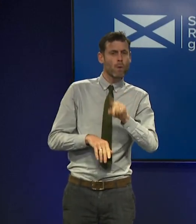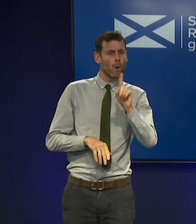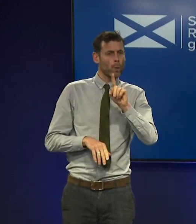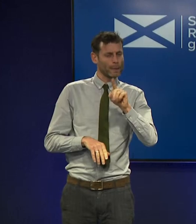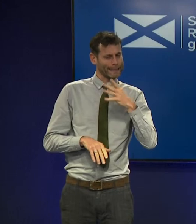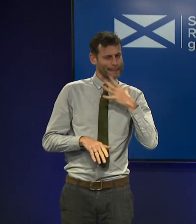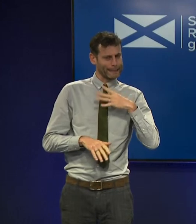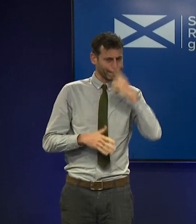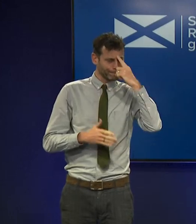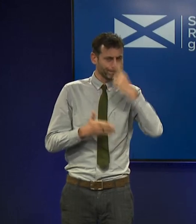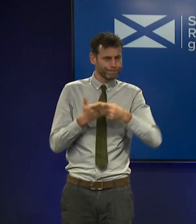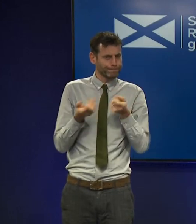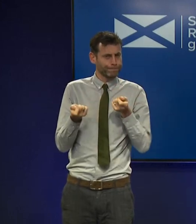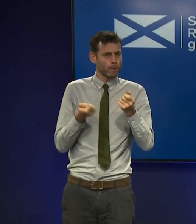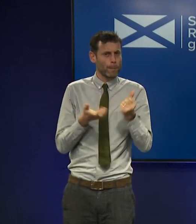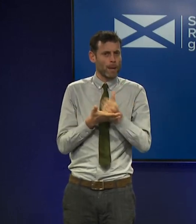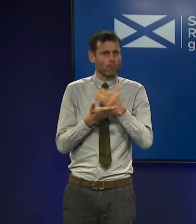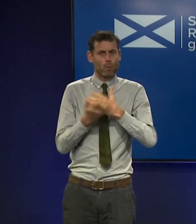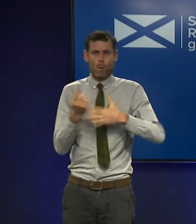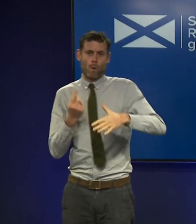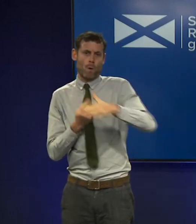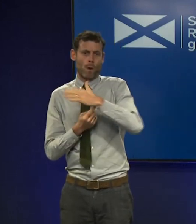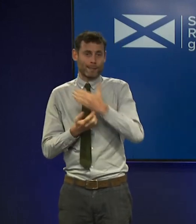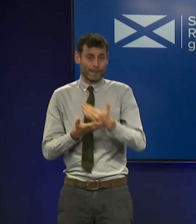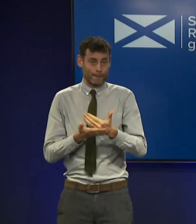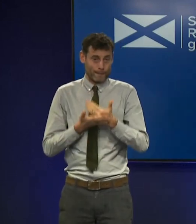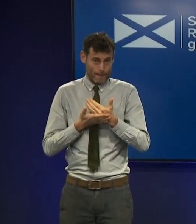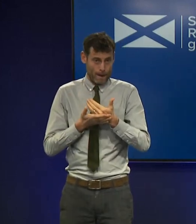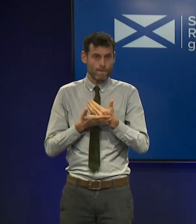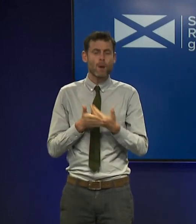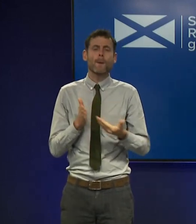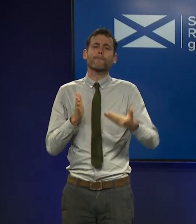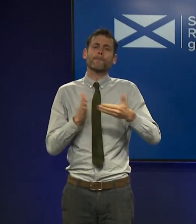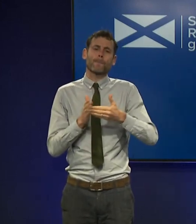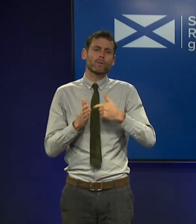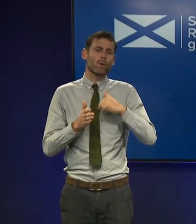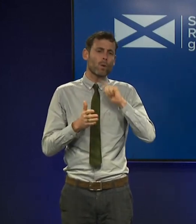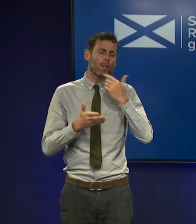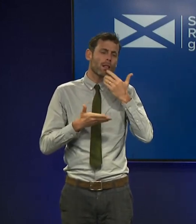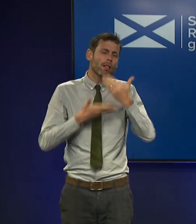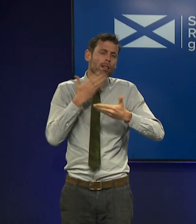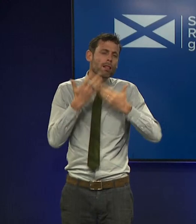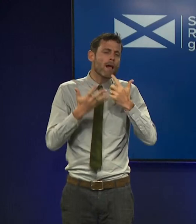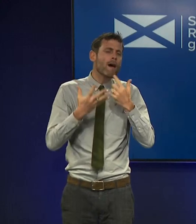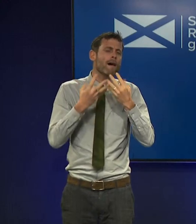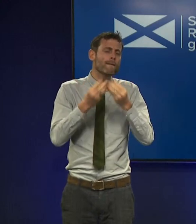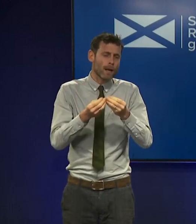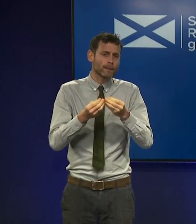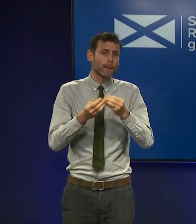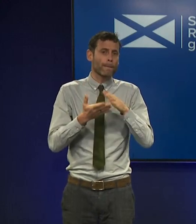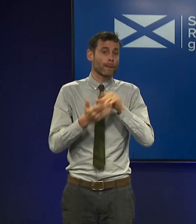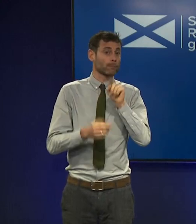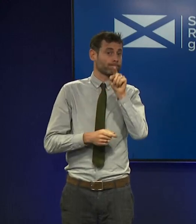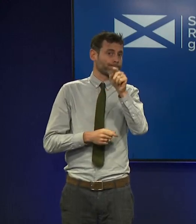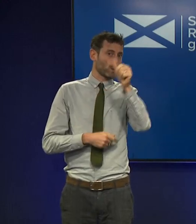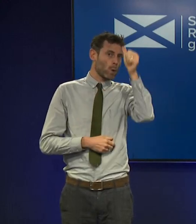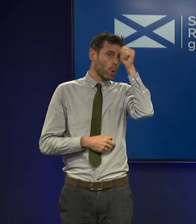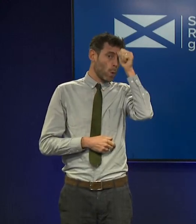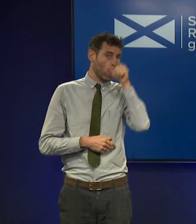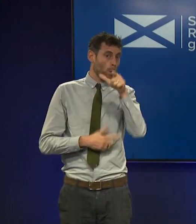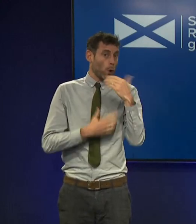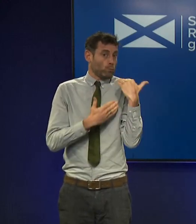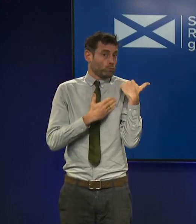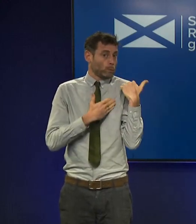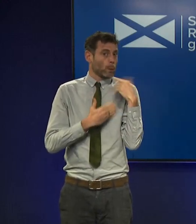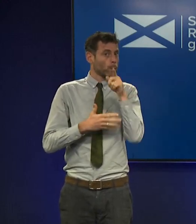basis. And of course, I'll remind everyone what we can all do, must do, in fact, to help contain the spread of the virus